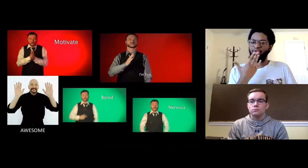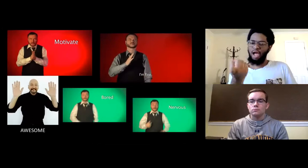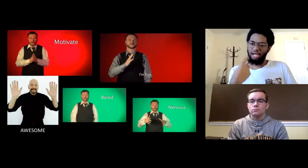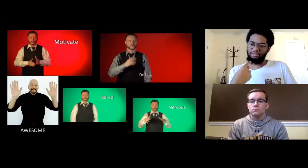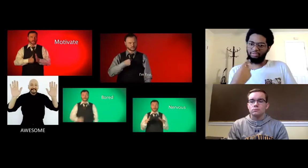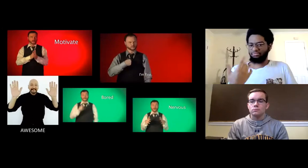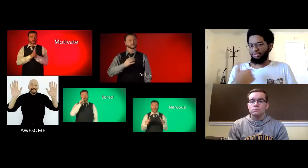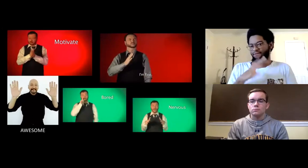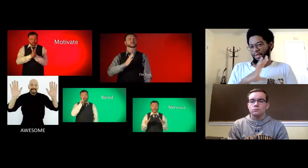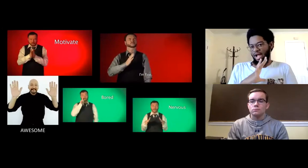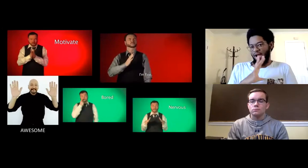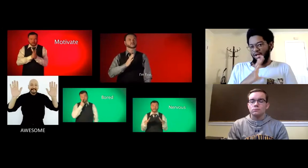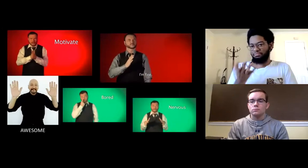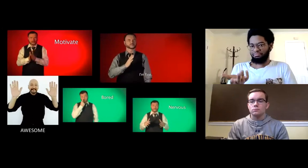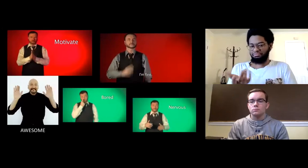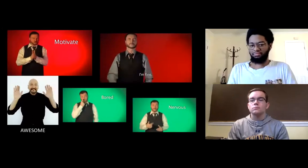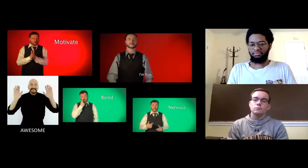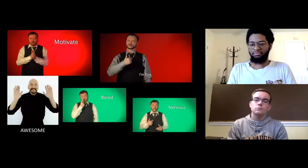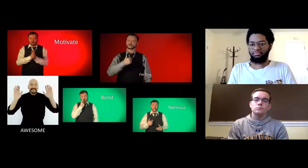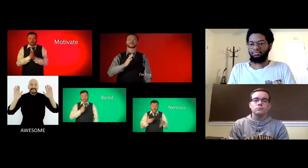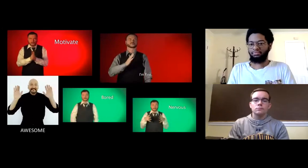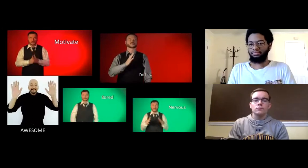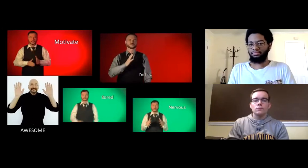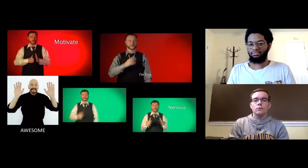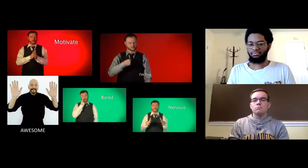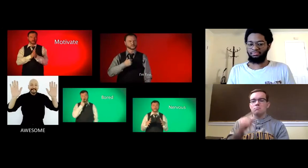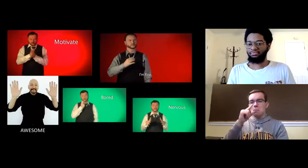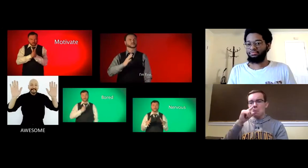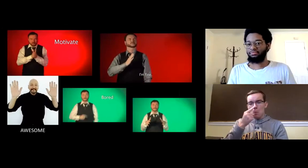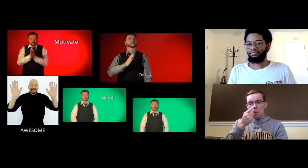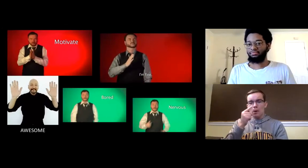The next one is fine, or I'm fine.